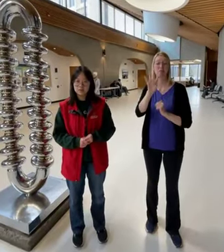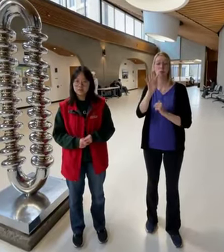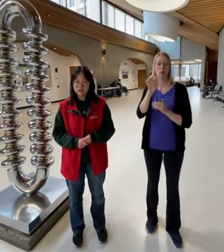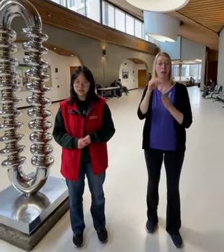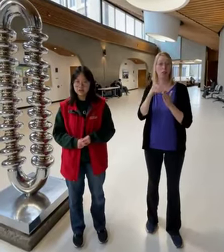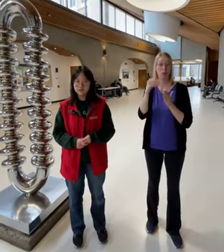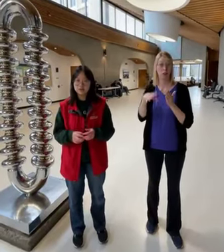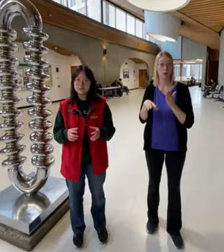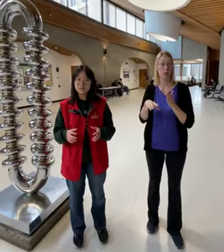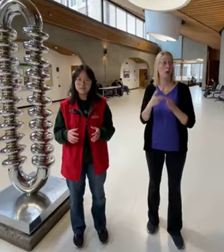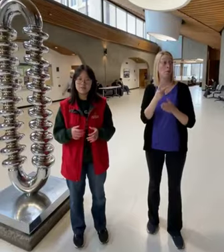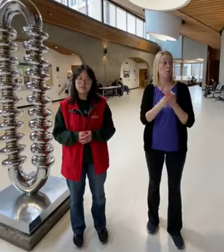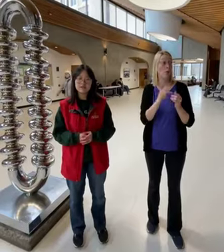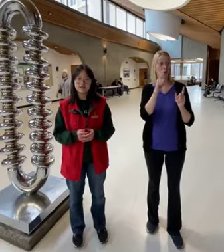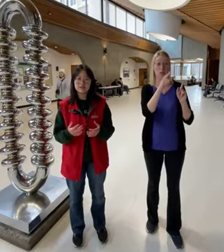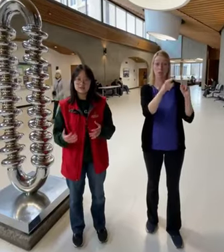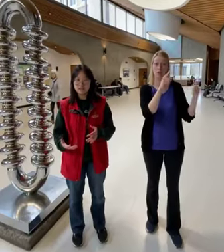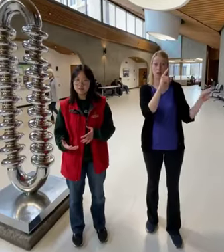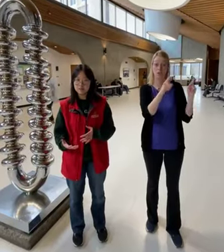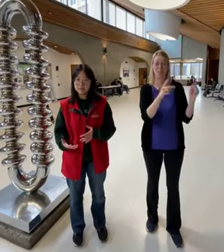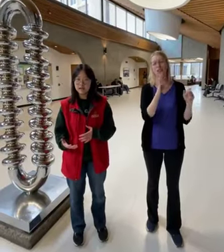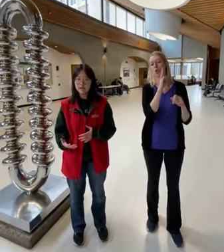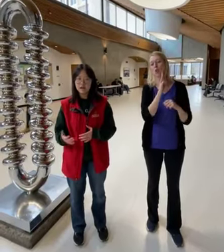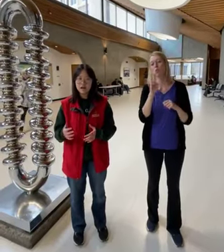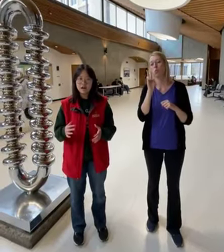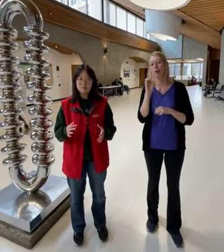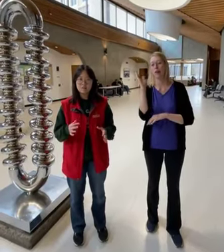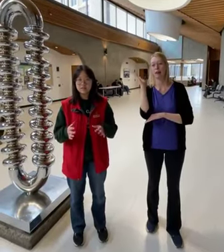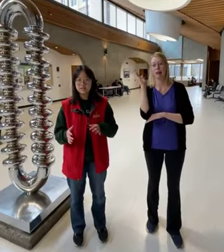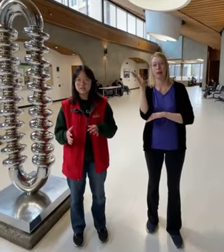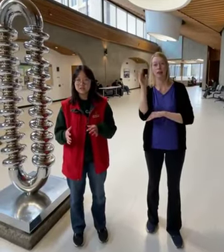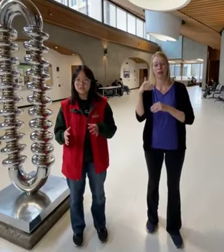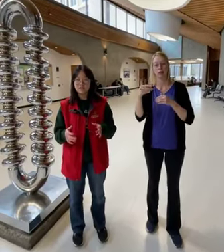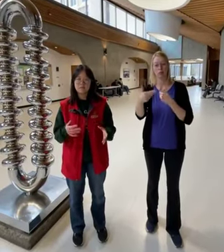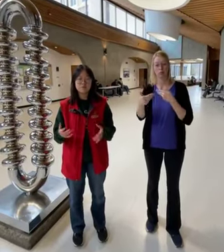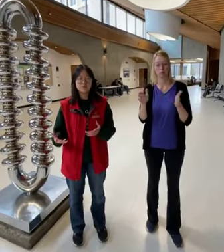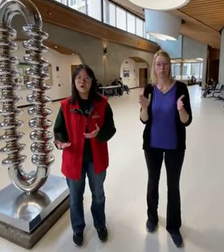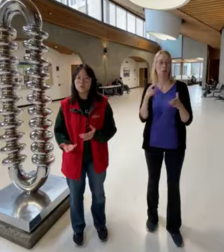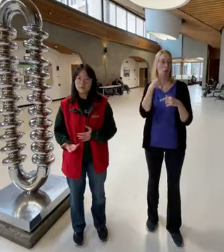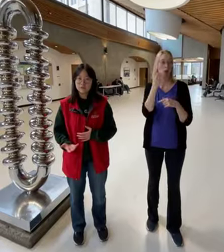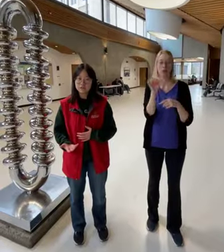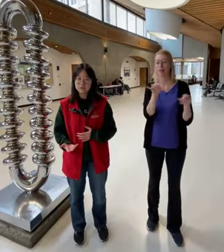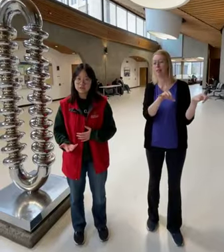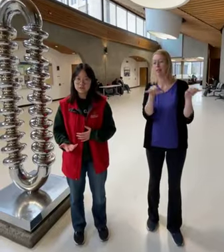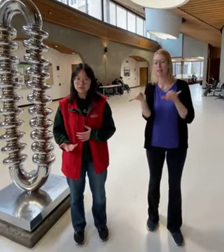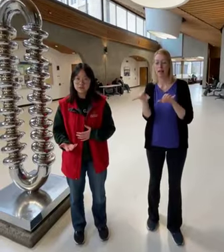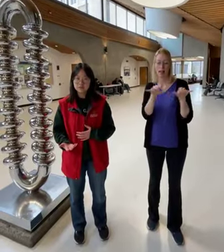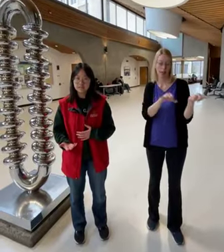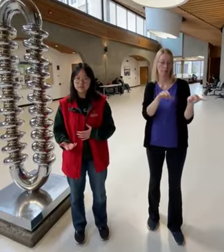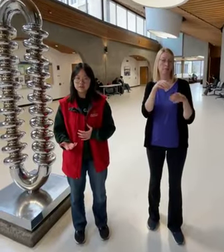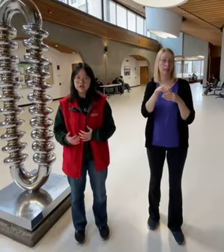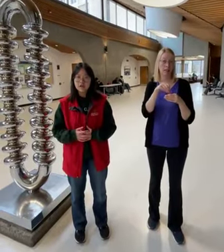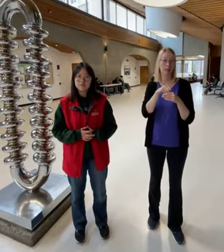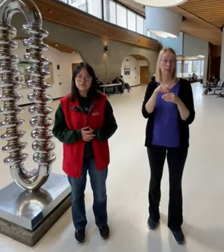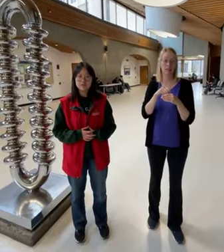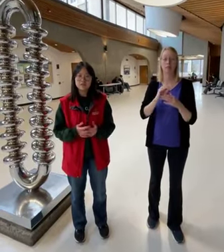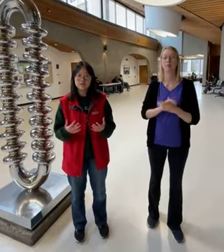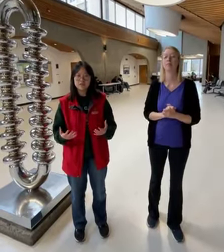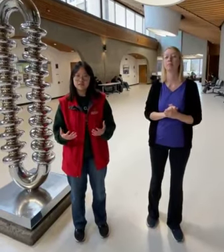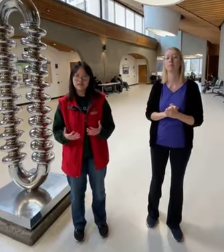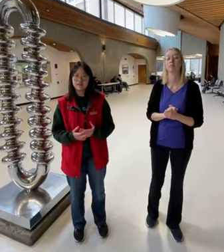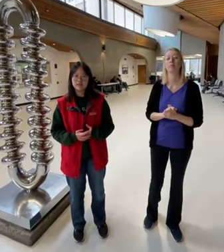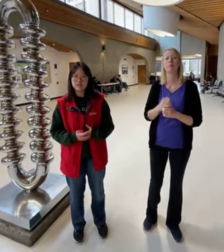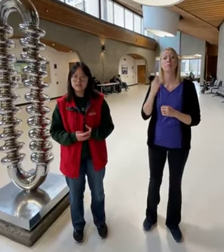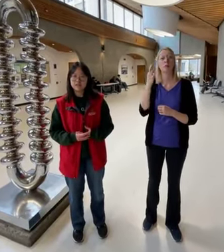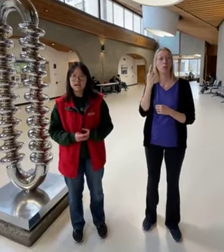and they are twin lecture halls. So essentially that means they look the same inside. Maybe they'll just have a few wallpaper differences, for example. But